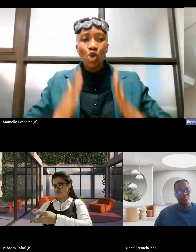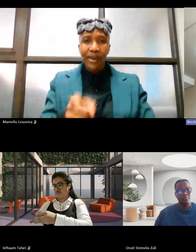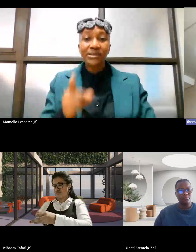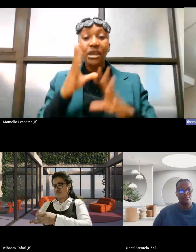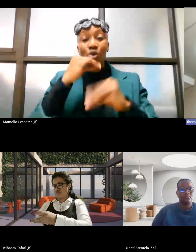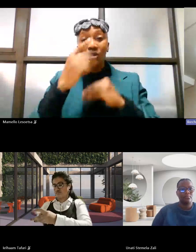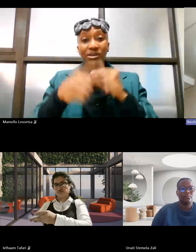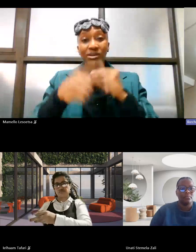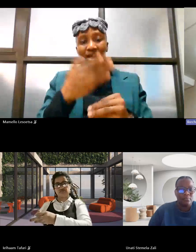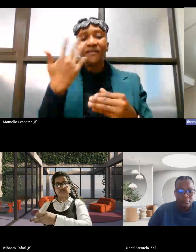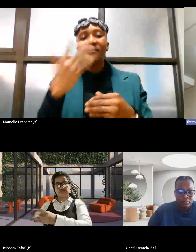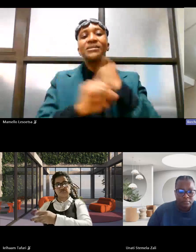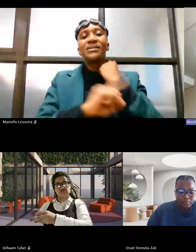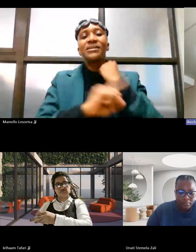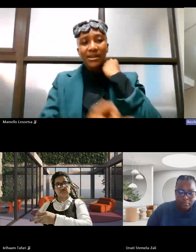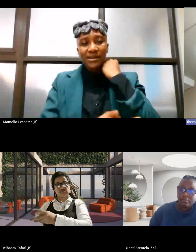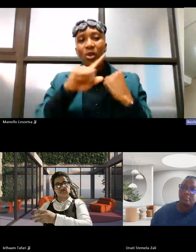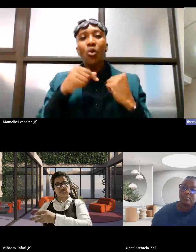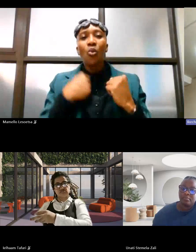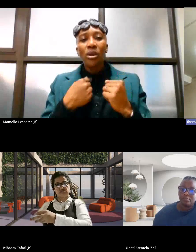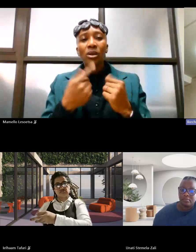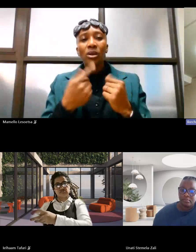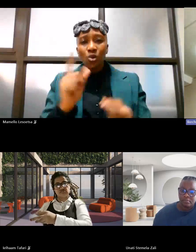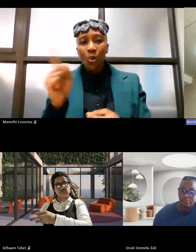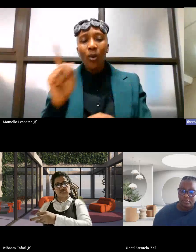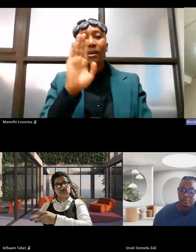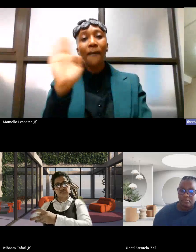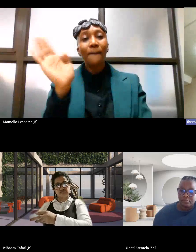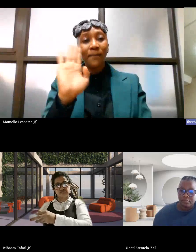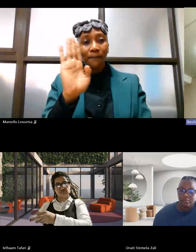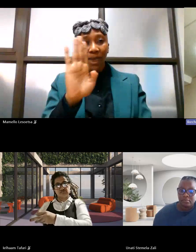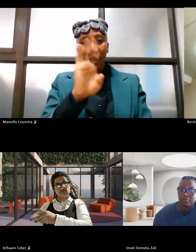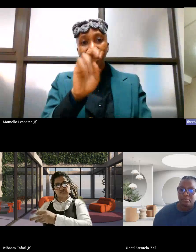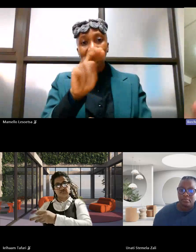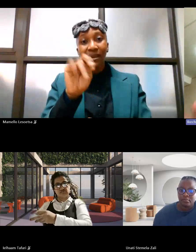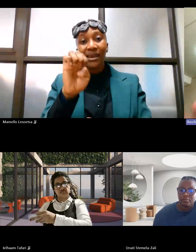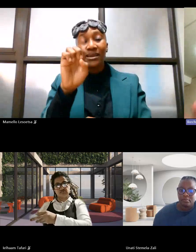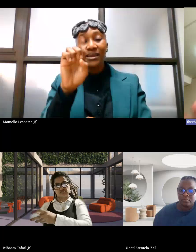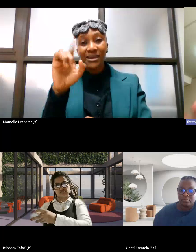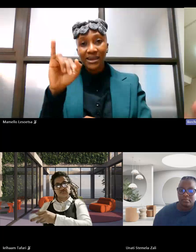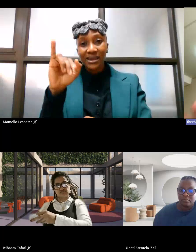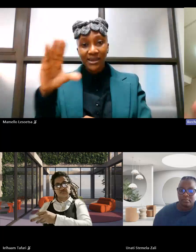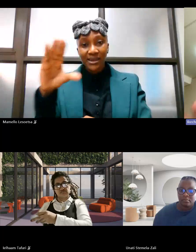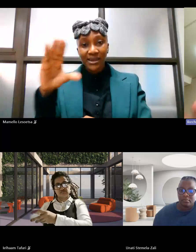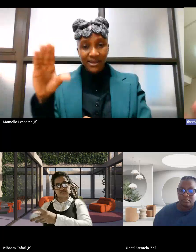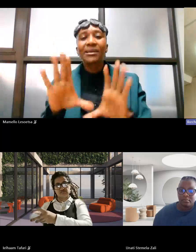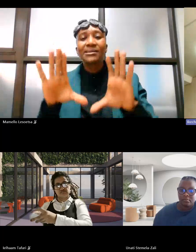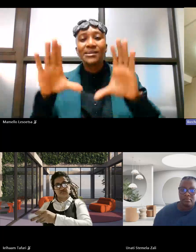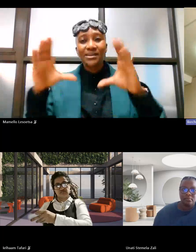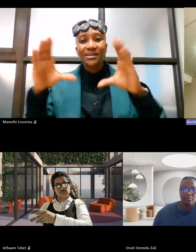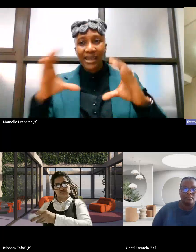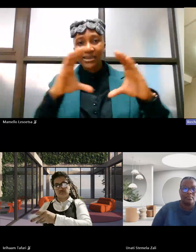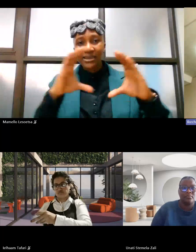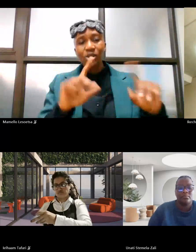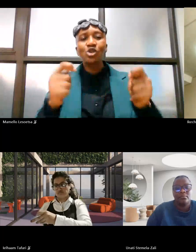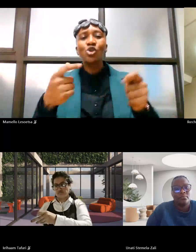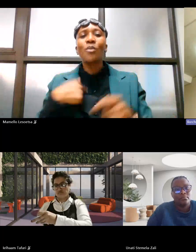lastly, we'll then go through Benedict's sections, okay? Before we go for that, let me just